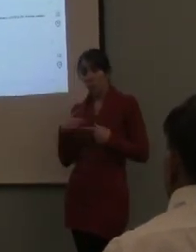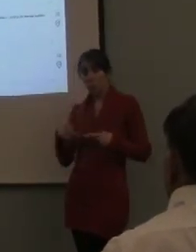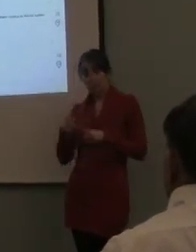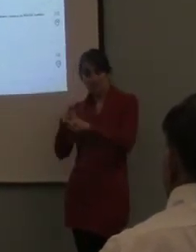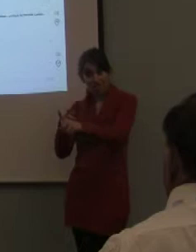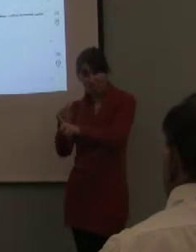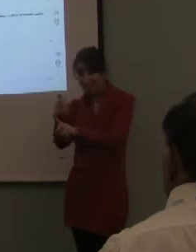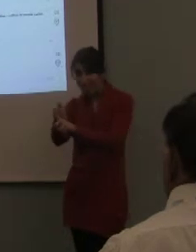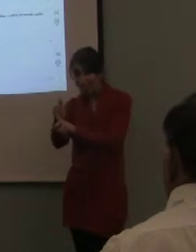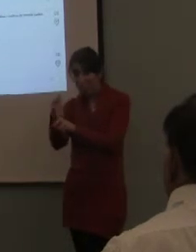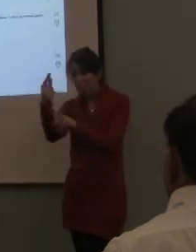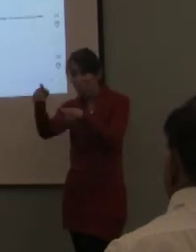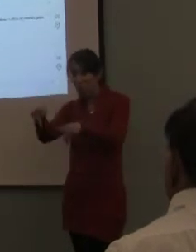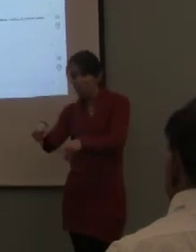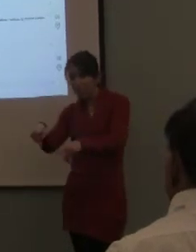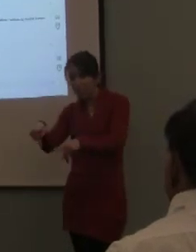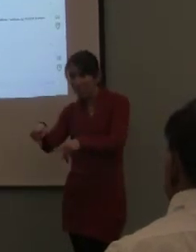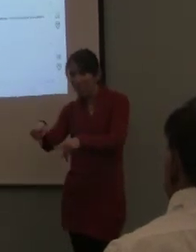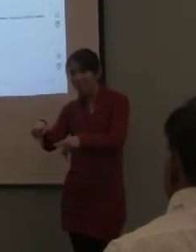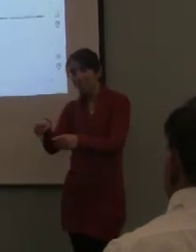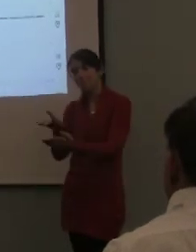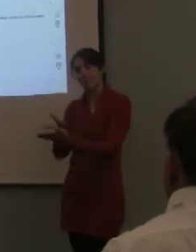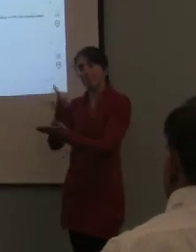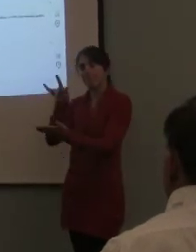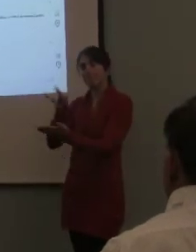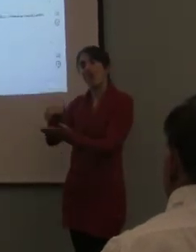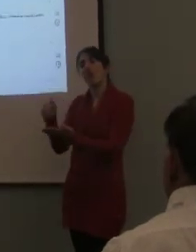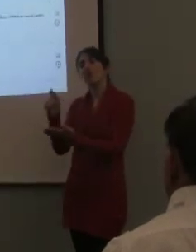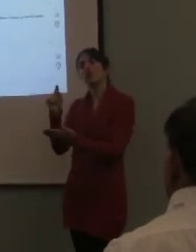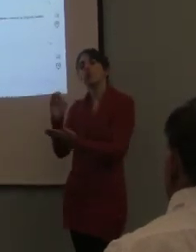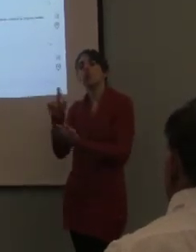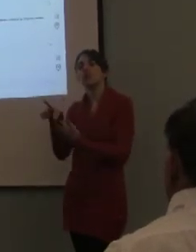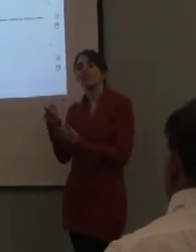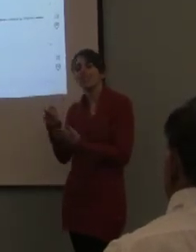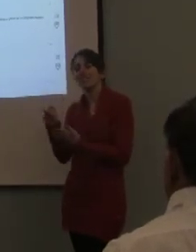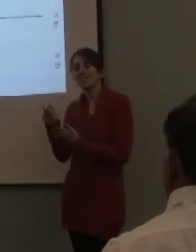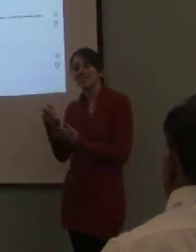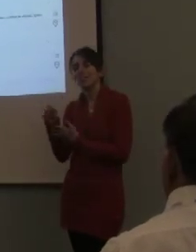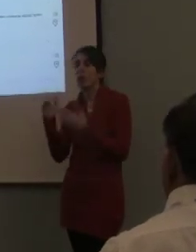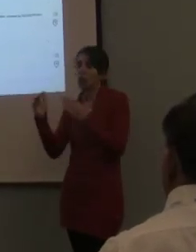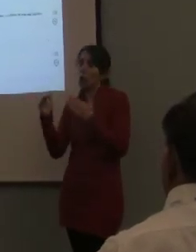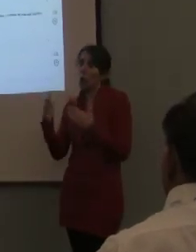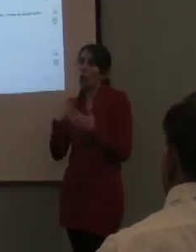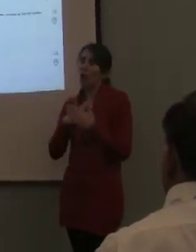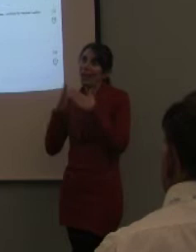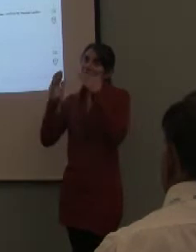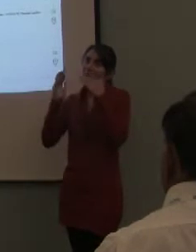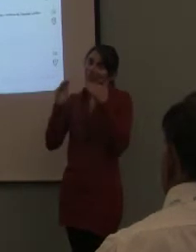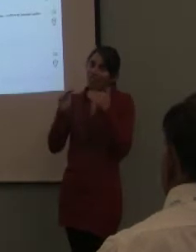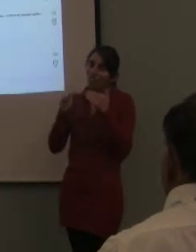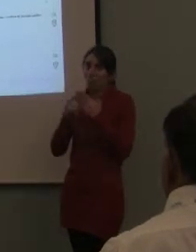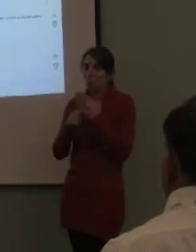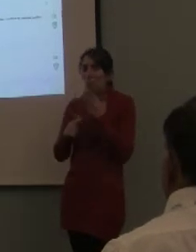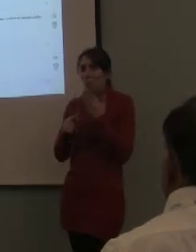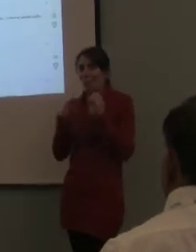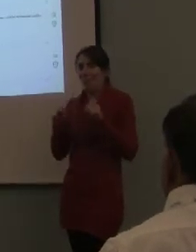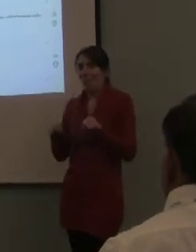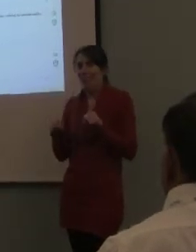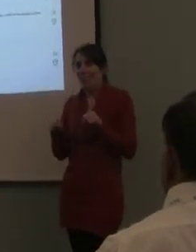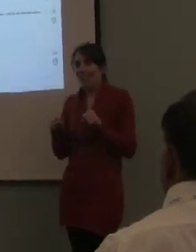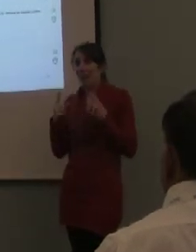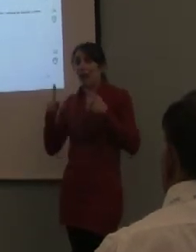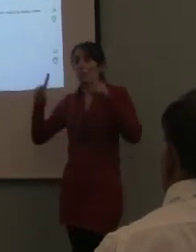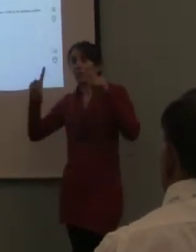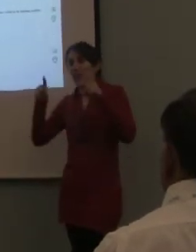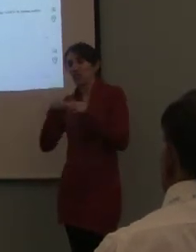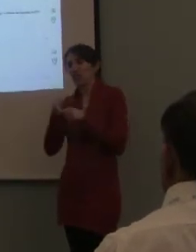one person, so I have to lower my expectations to what I can feasibly